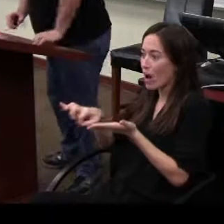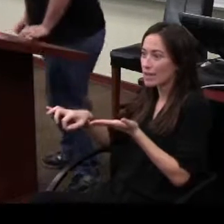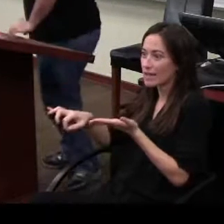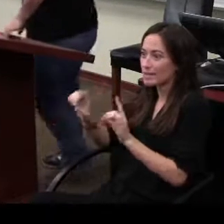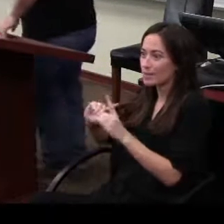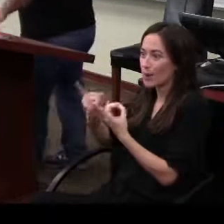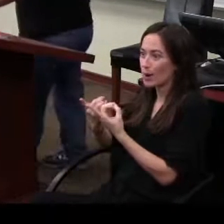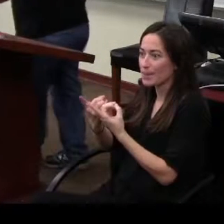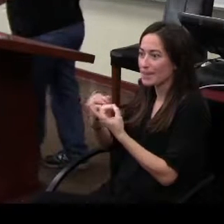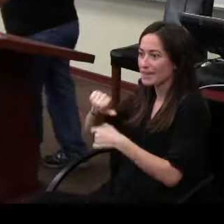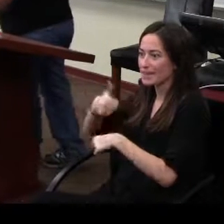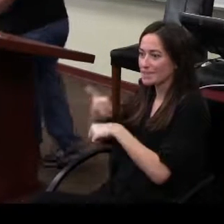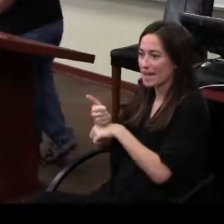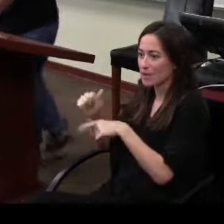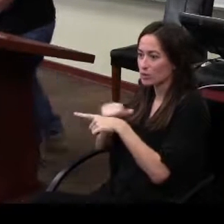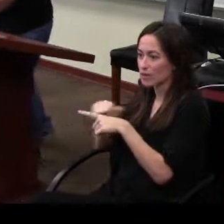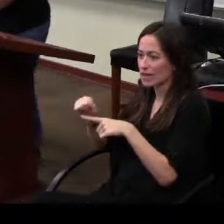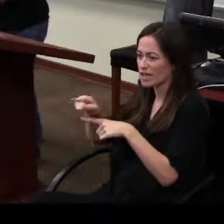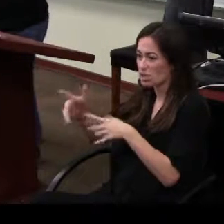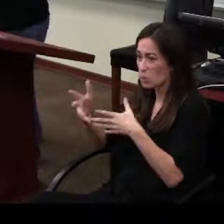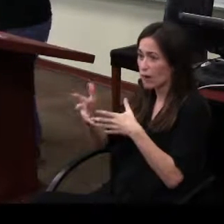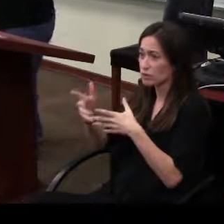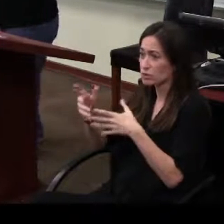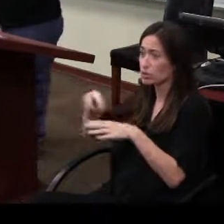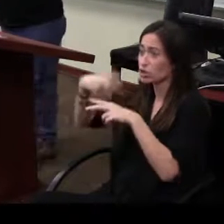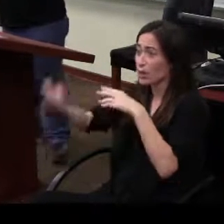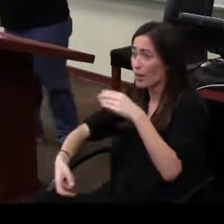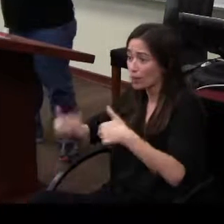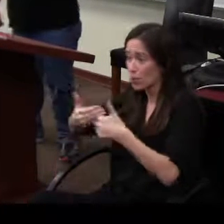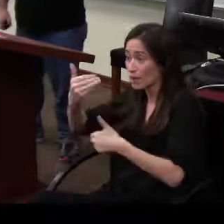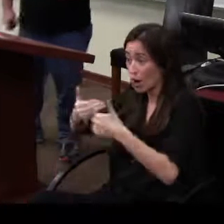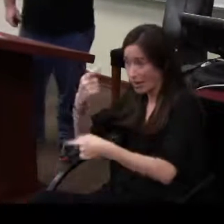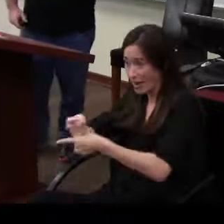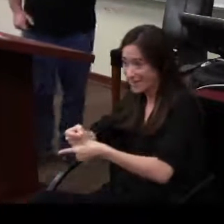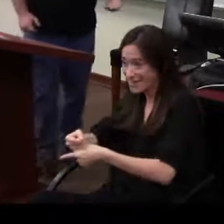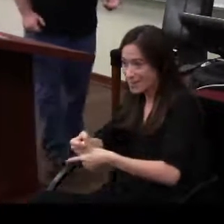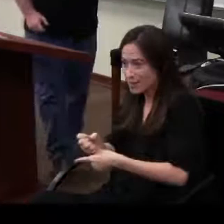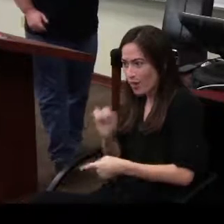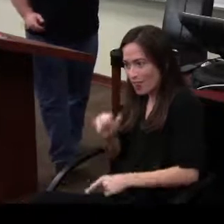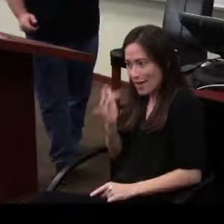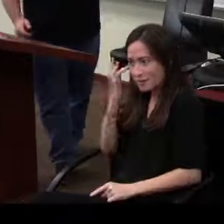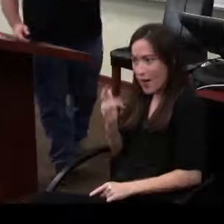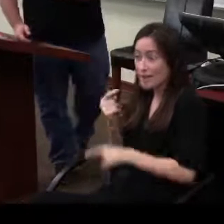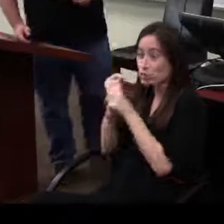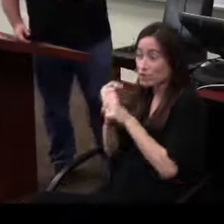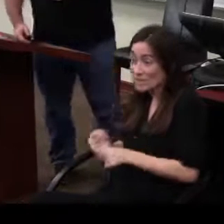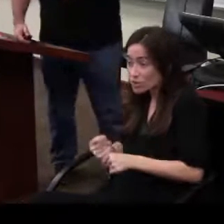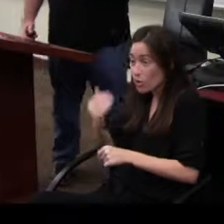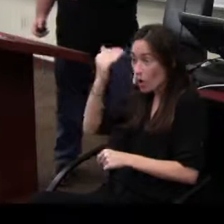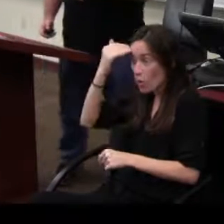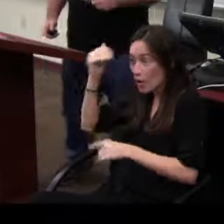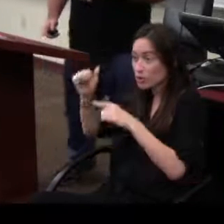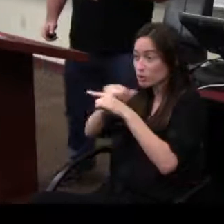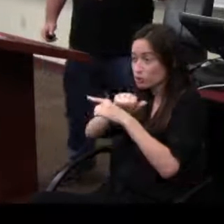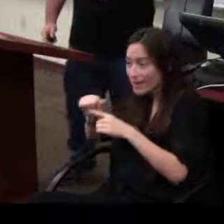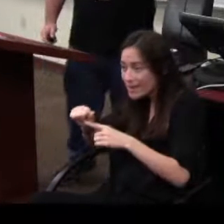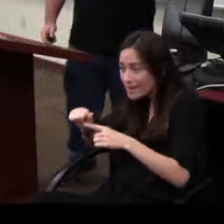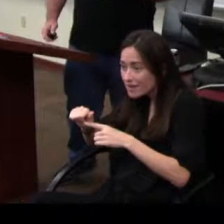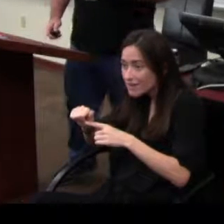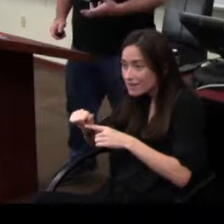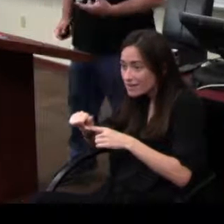it would do to us, right? We'd want to throw ourselves out the windows, okay? And this is why traditional awareness training has